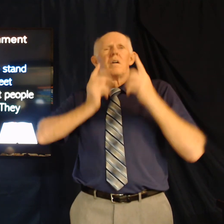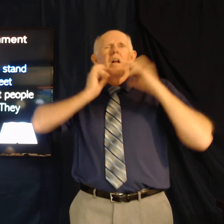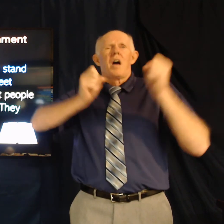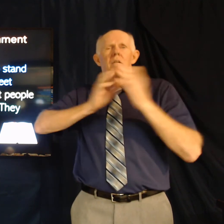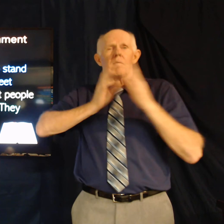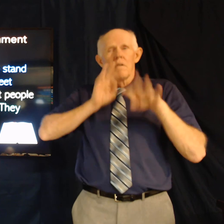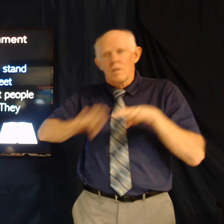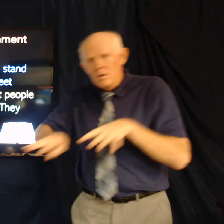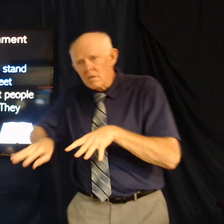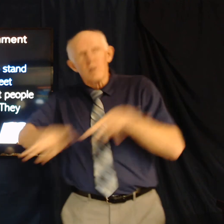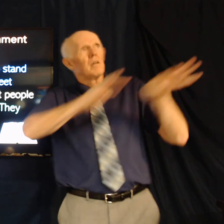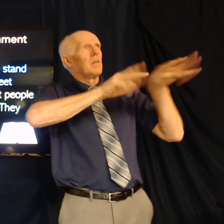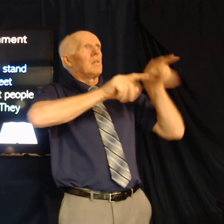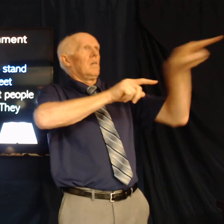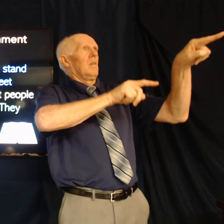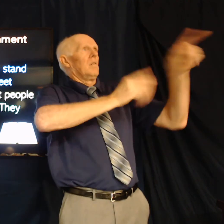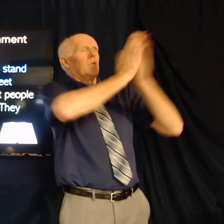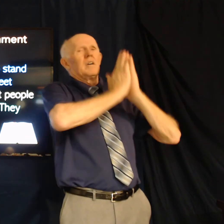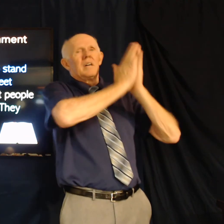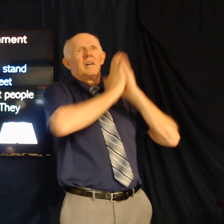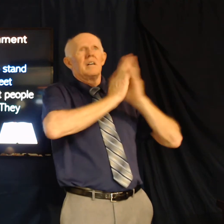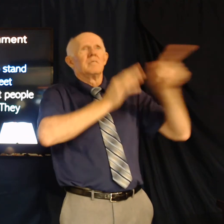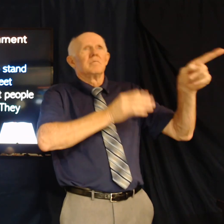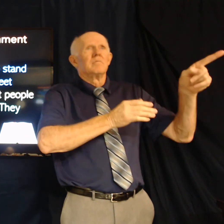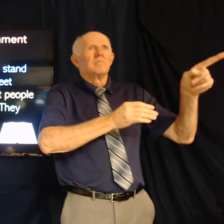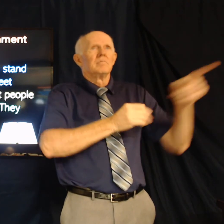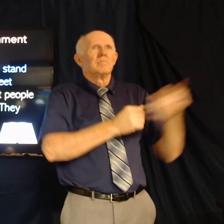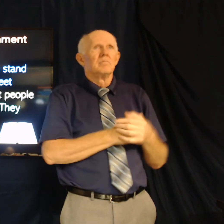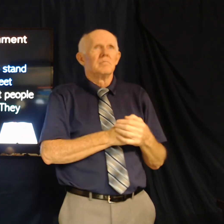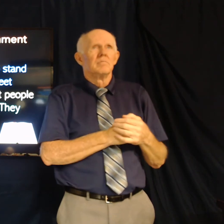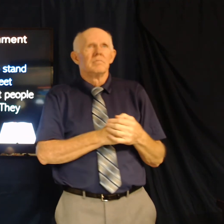I tell you the truth. They want people to see them pray.